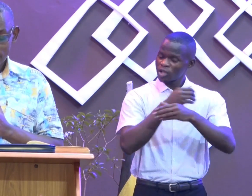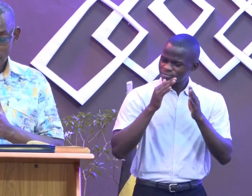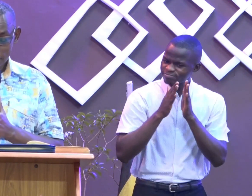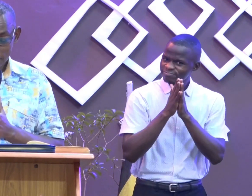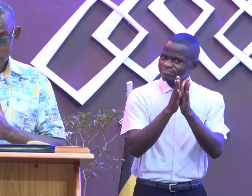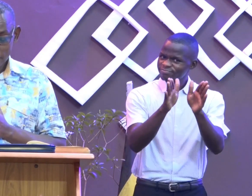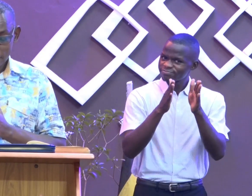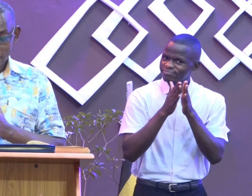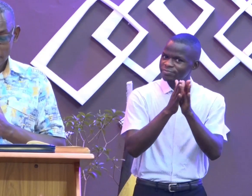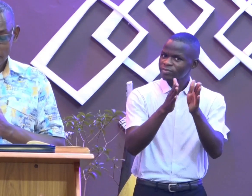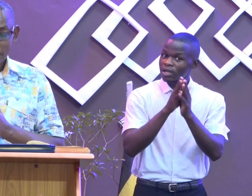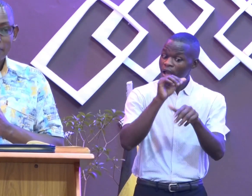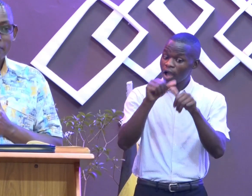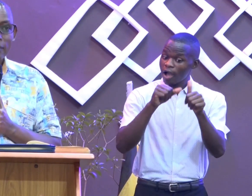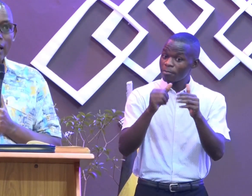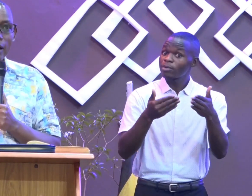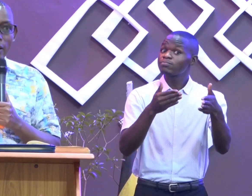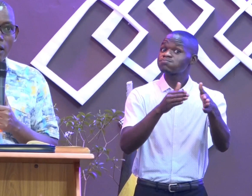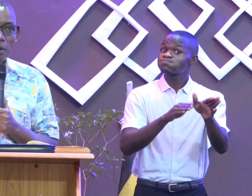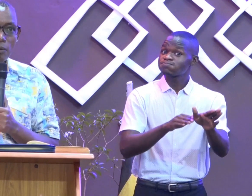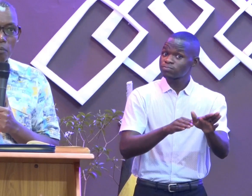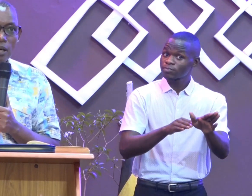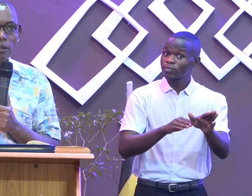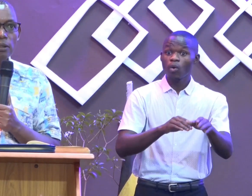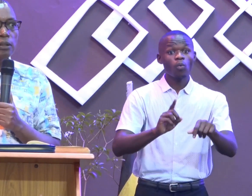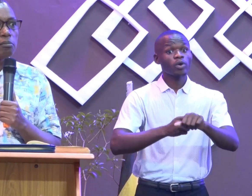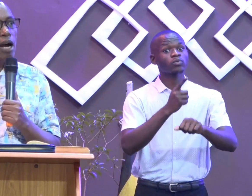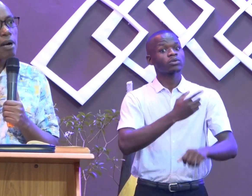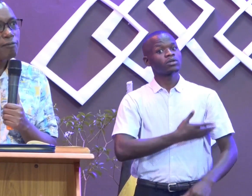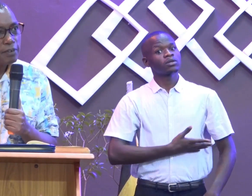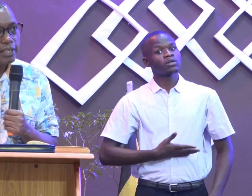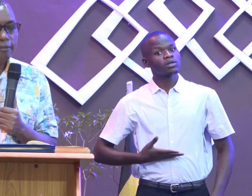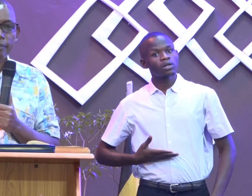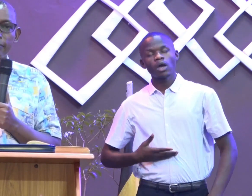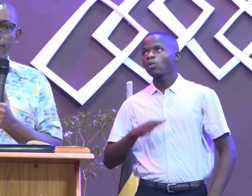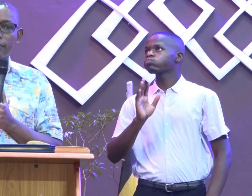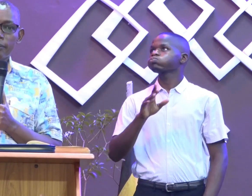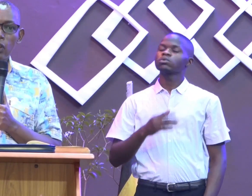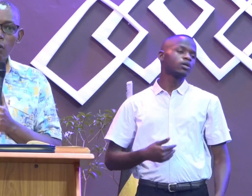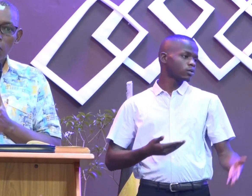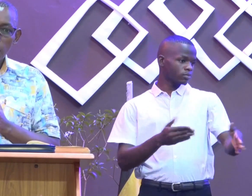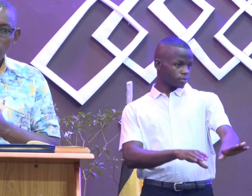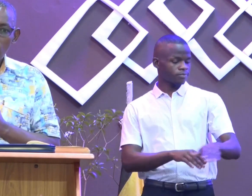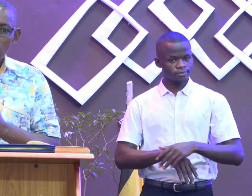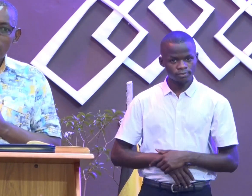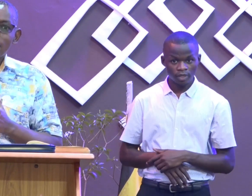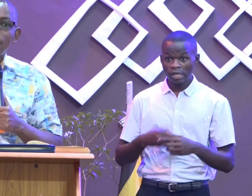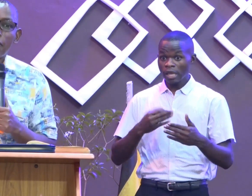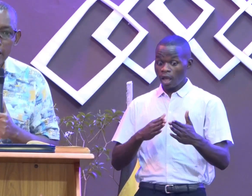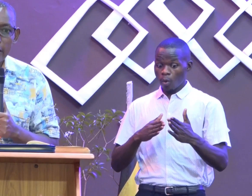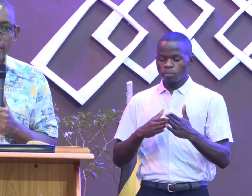It's bishop who used to preach about death broadly. Enjala bw'ekuluma, mama nfudde. When you're hungry, I'm.